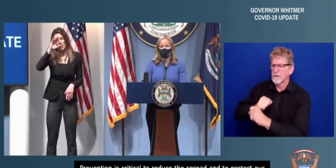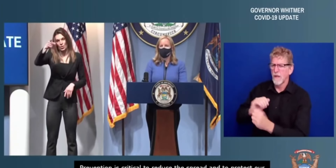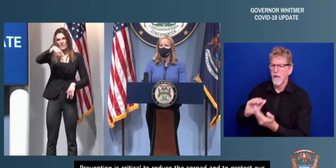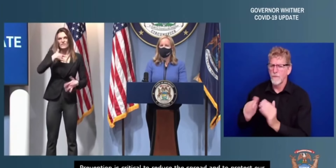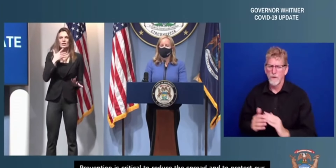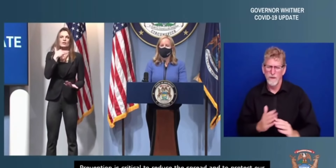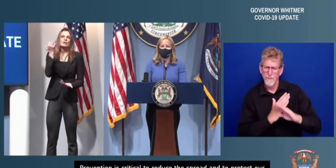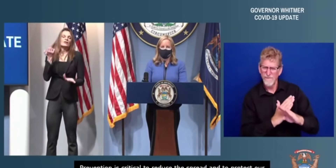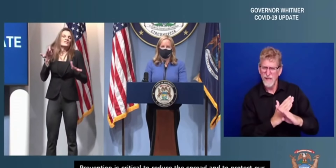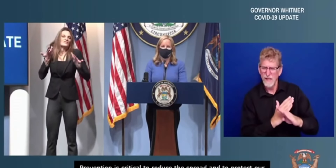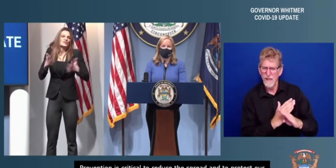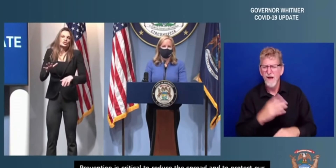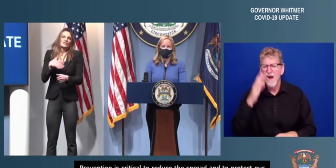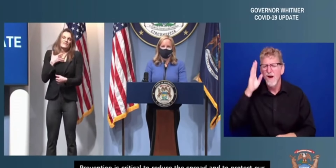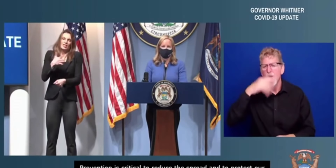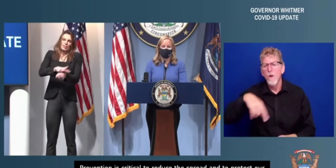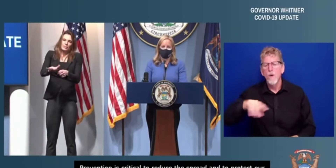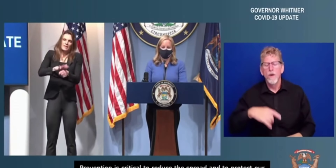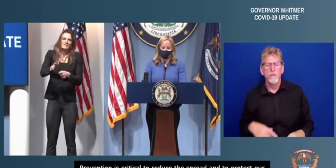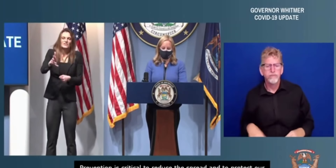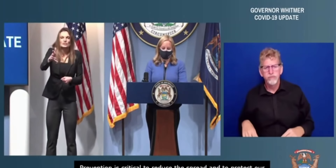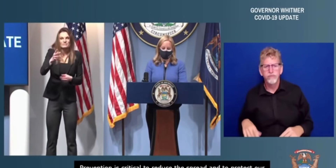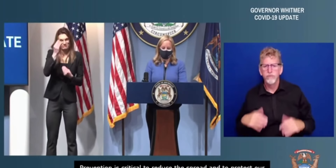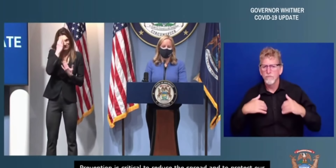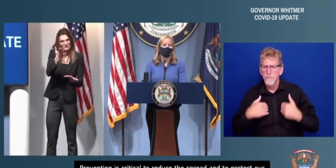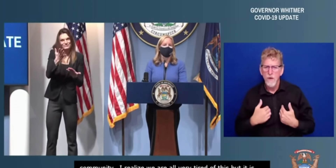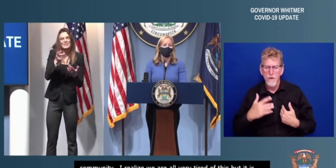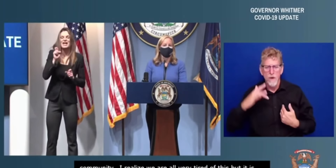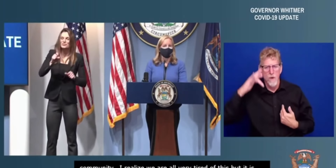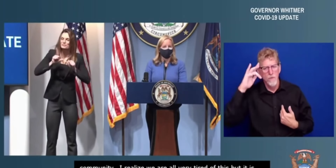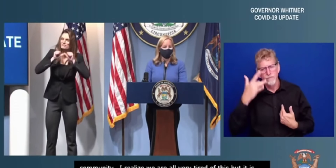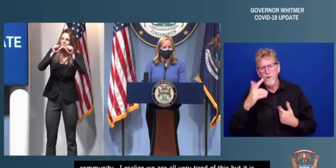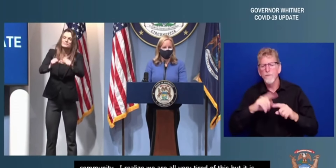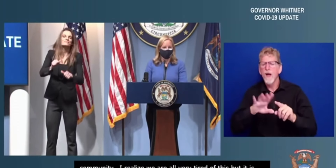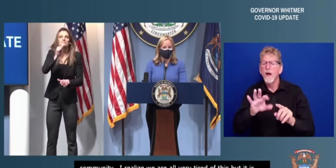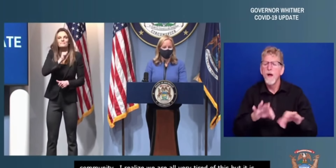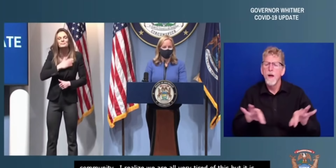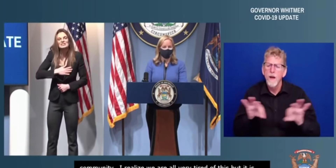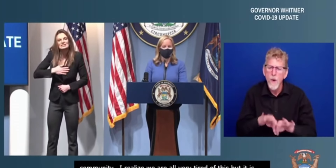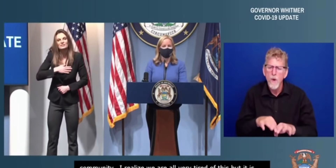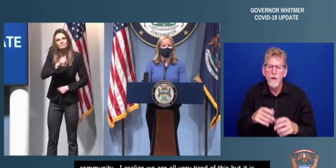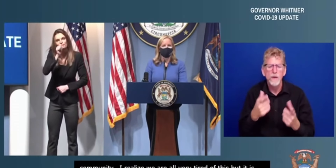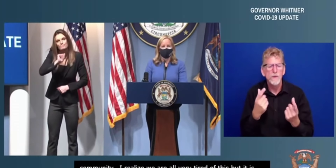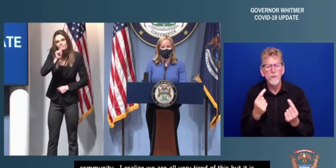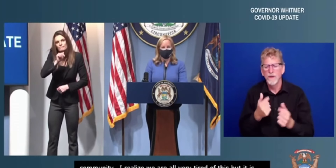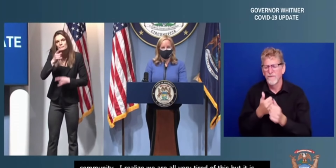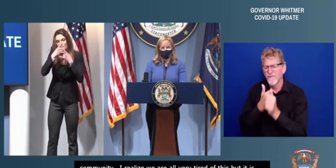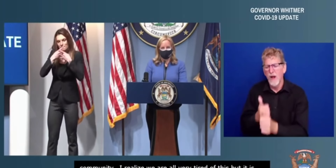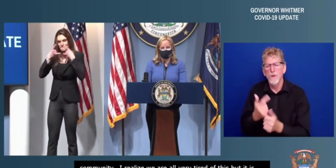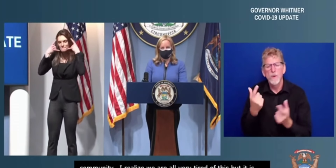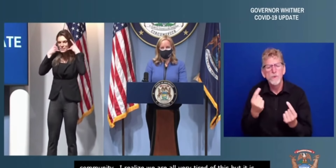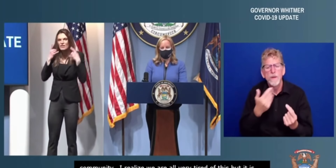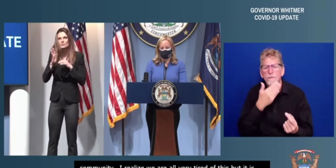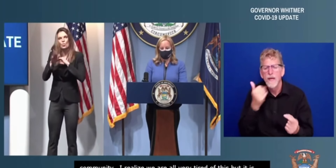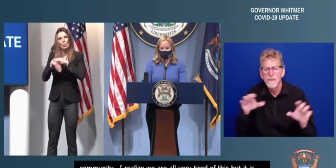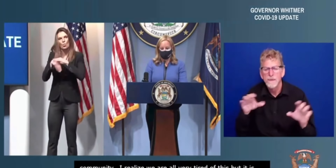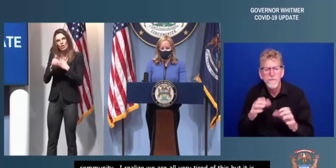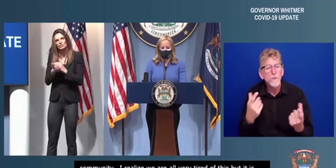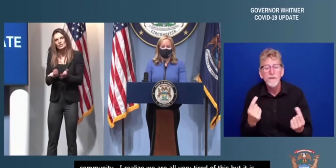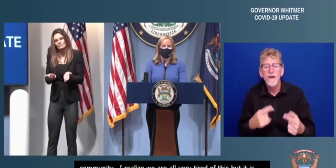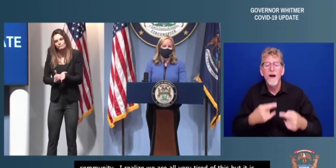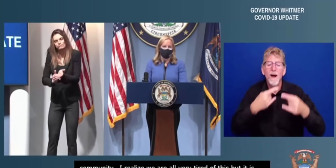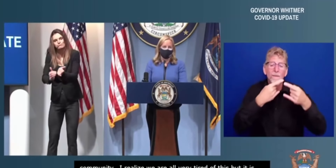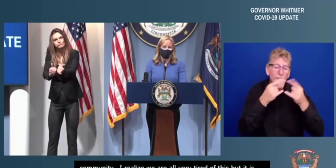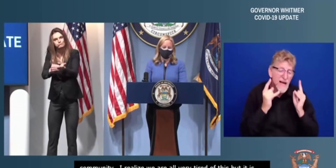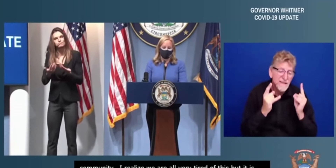but it is just critical that we follow the best practices. Wear a mask, wash your hands often,